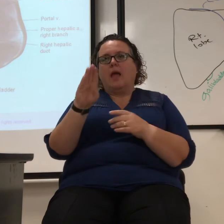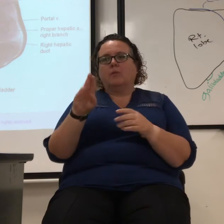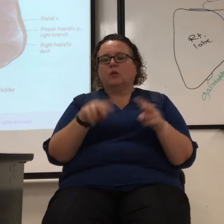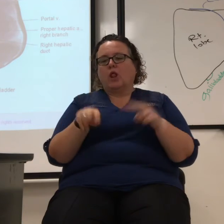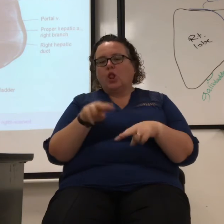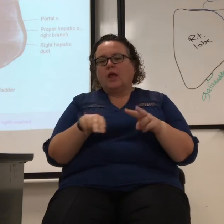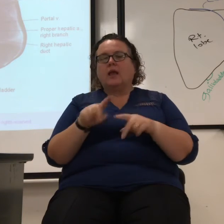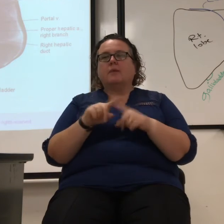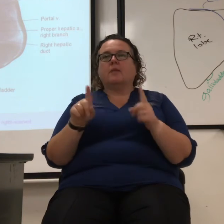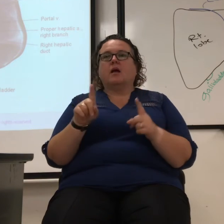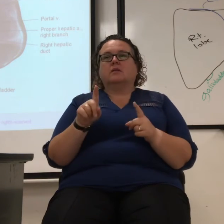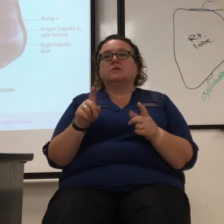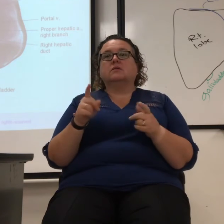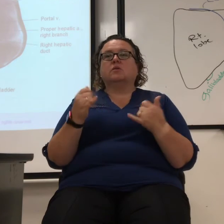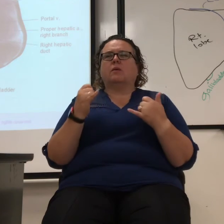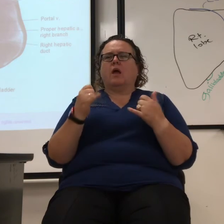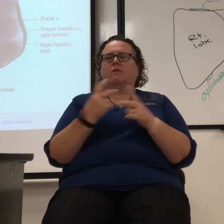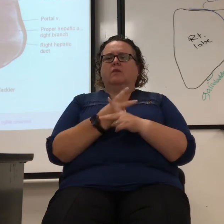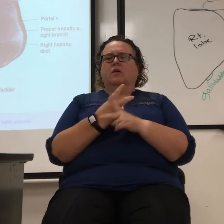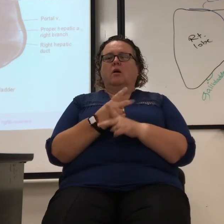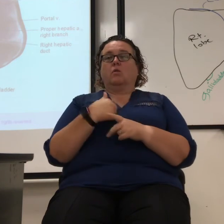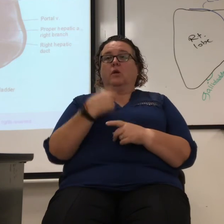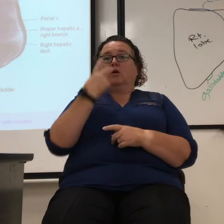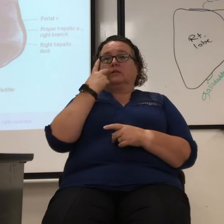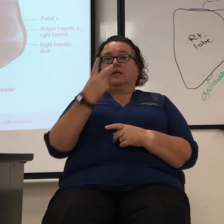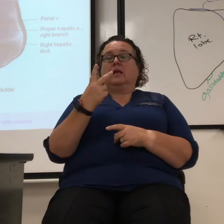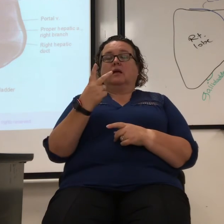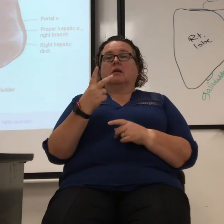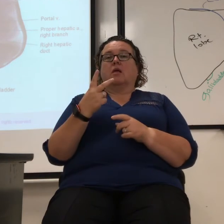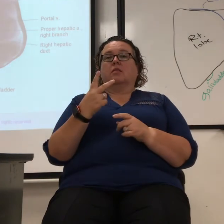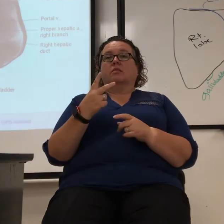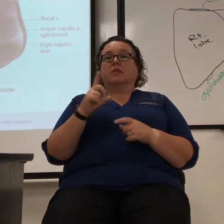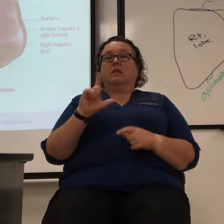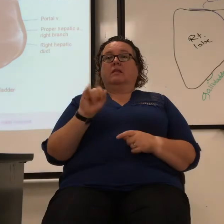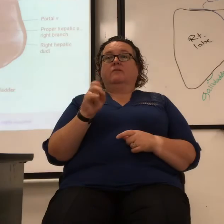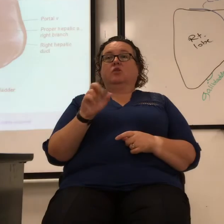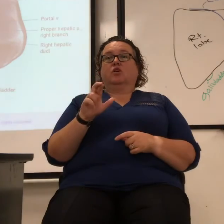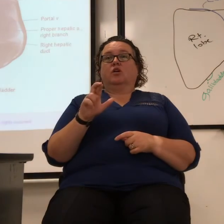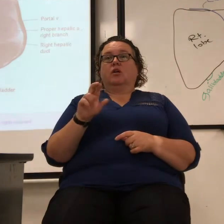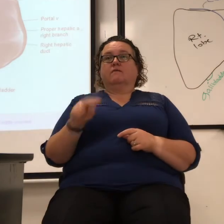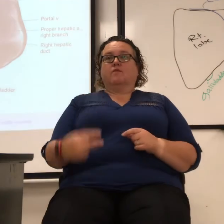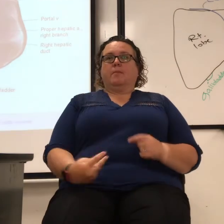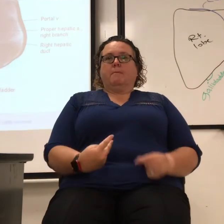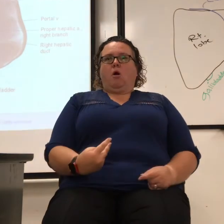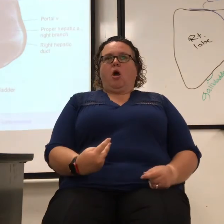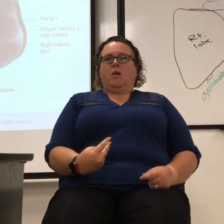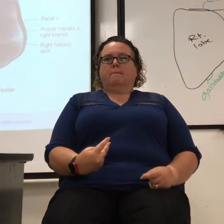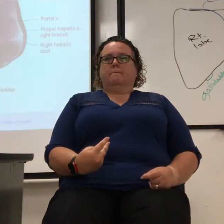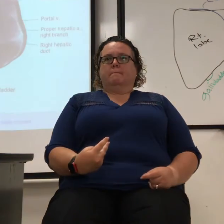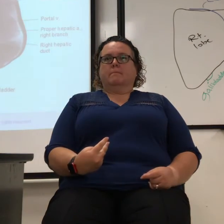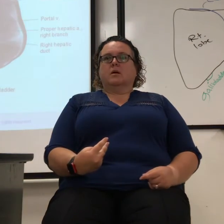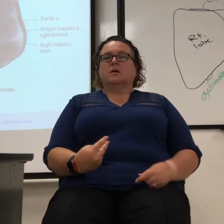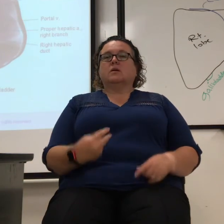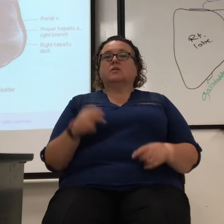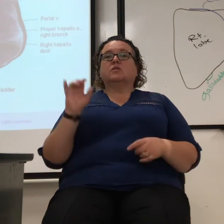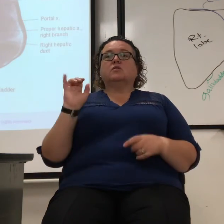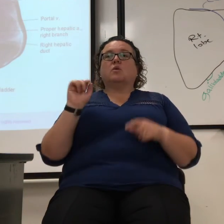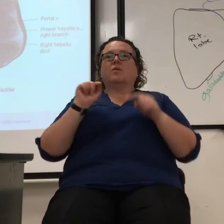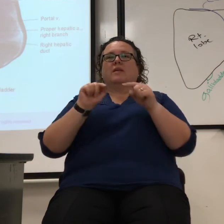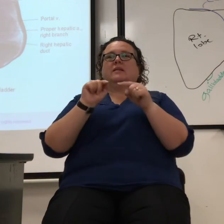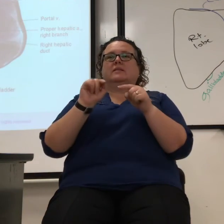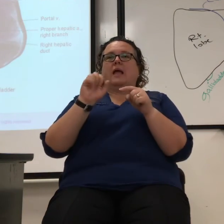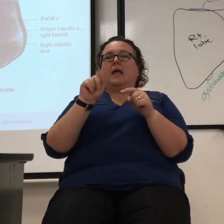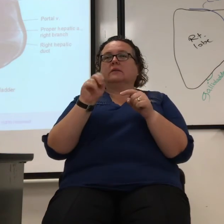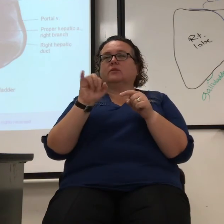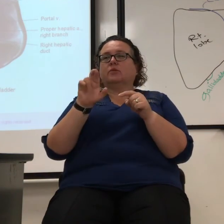So to orient ourselves, we're looking at the liver from the bottom. It's an inferior view. Now here's inferior to the kidney. So is this anterior or posterior?